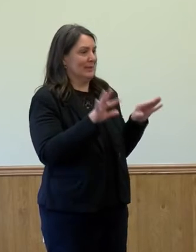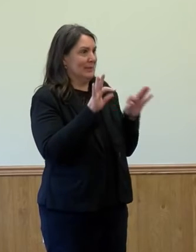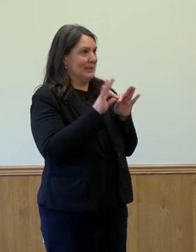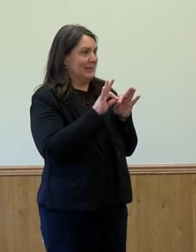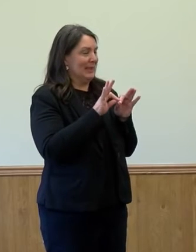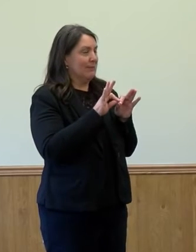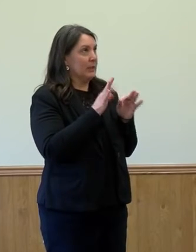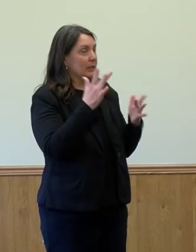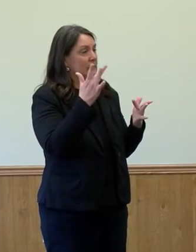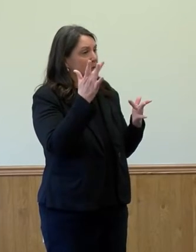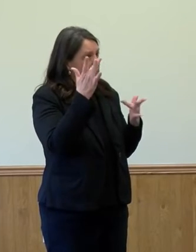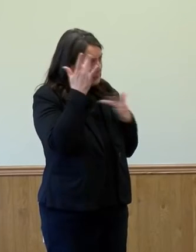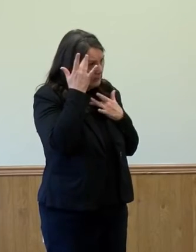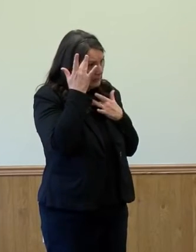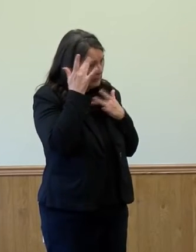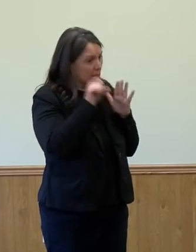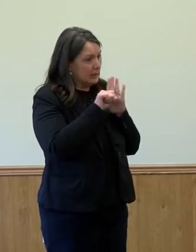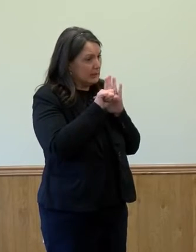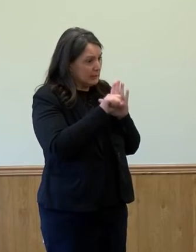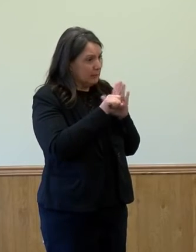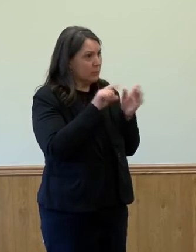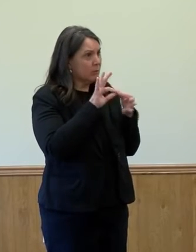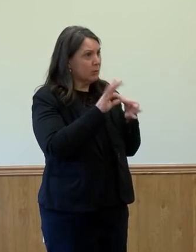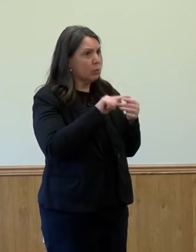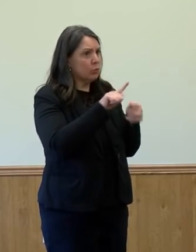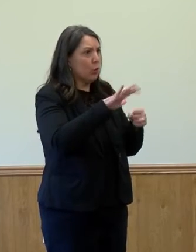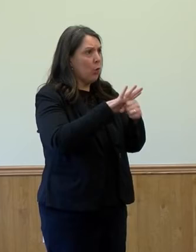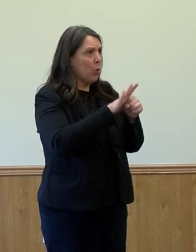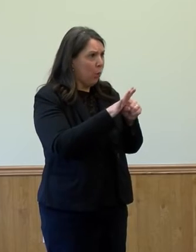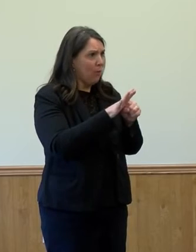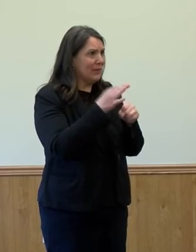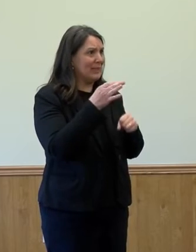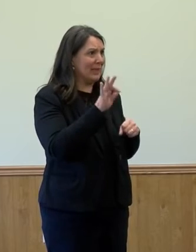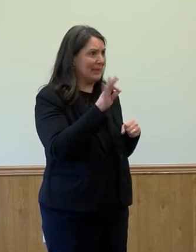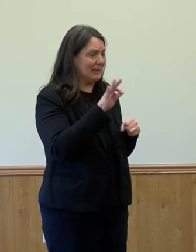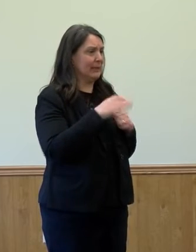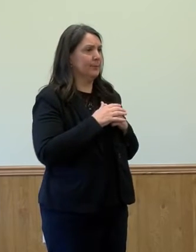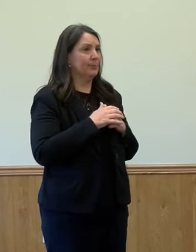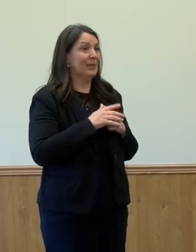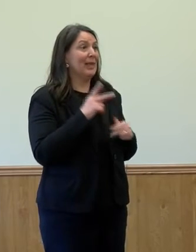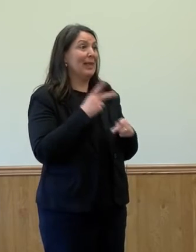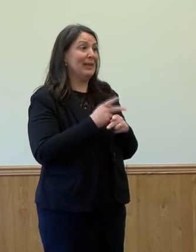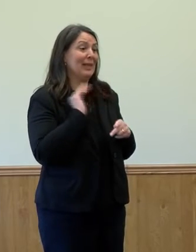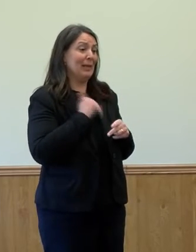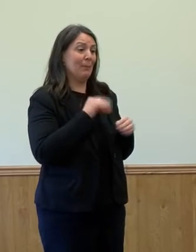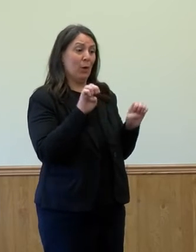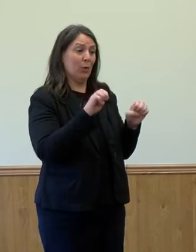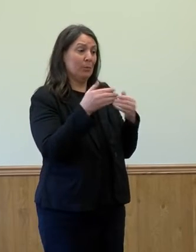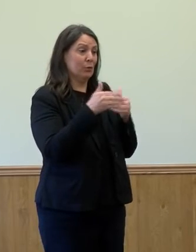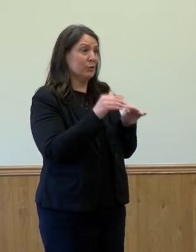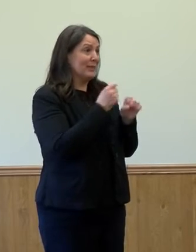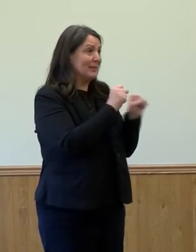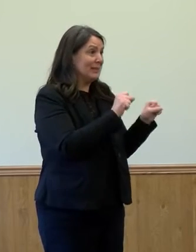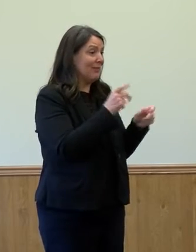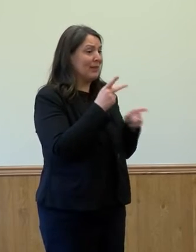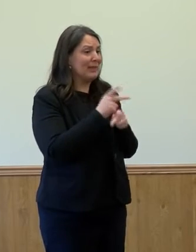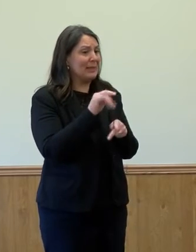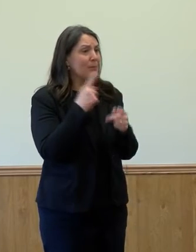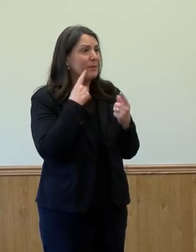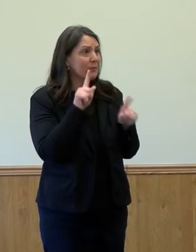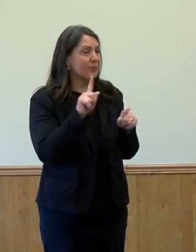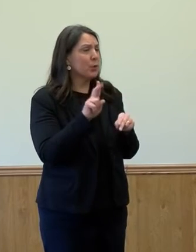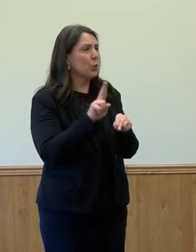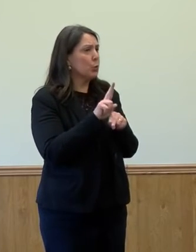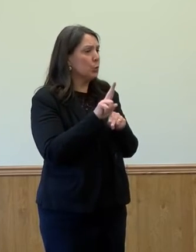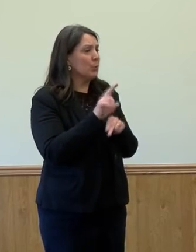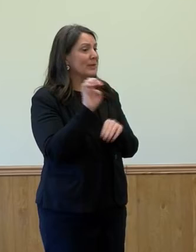their COVID-19 diagnosis. So again, keep our EDs safe, keep them effective, so make sure you're using